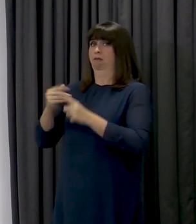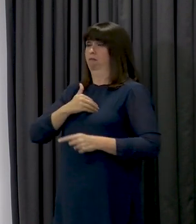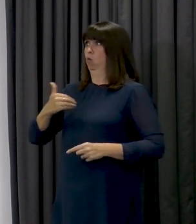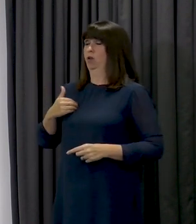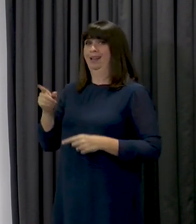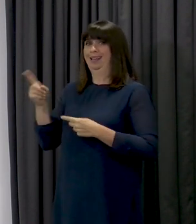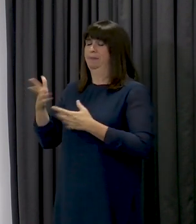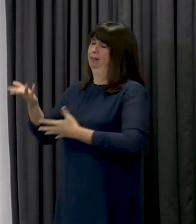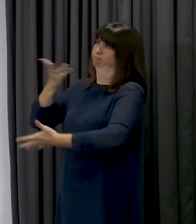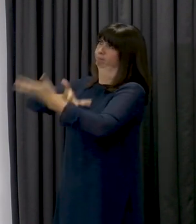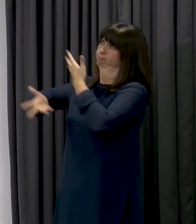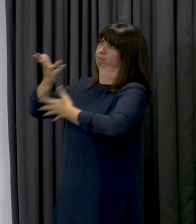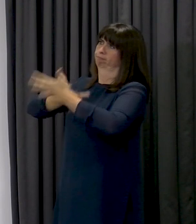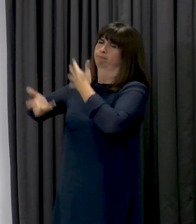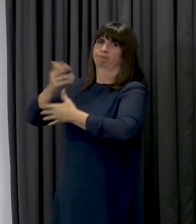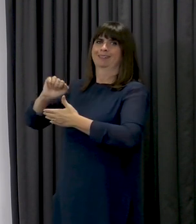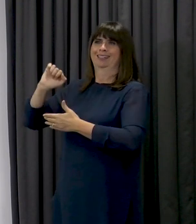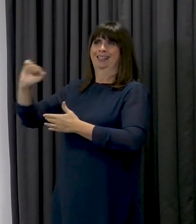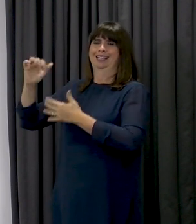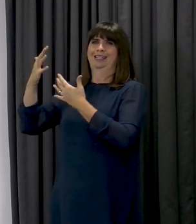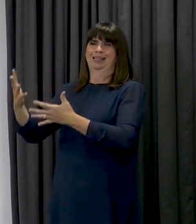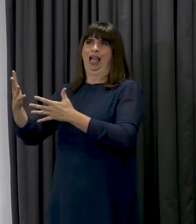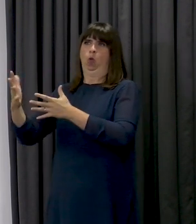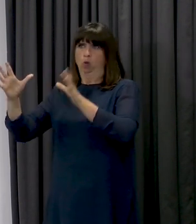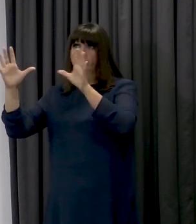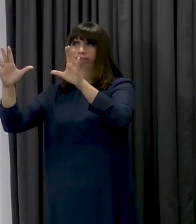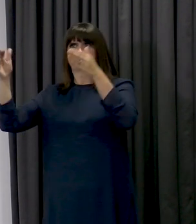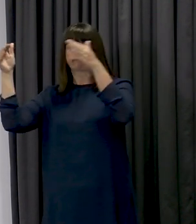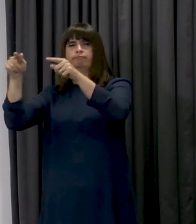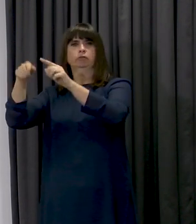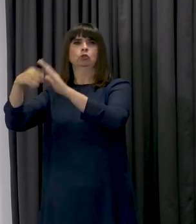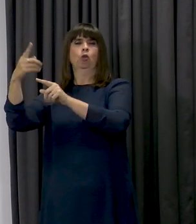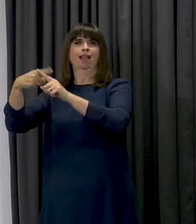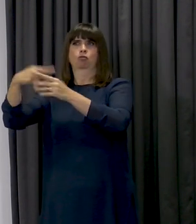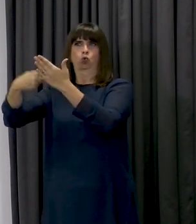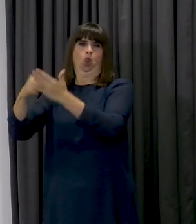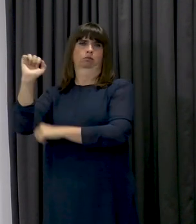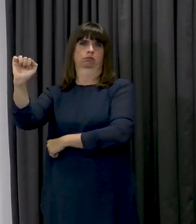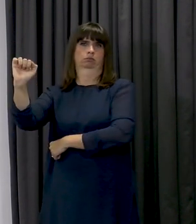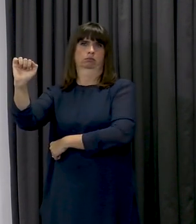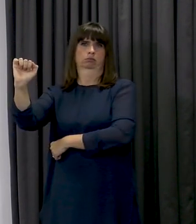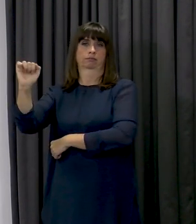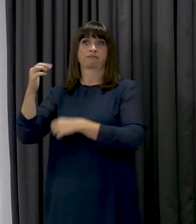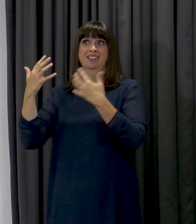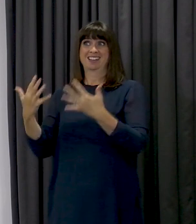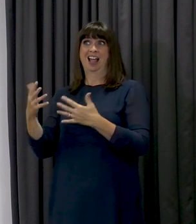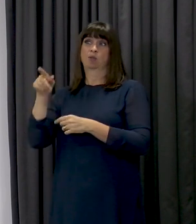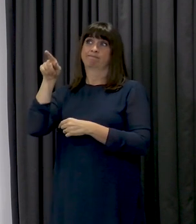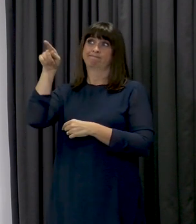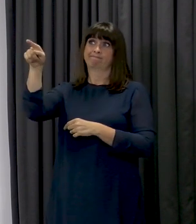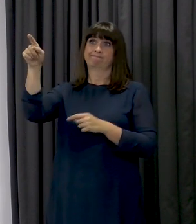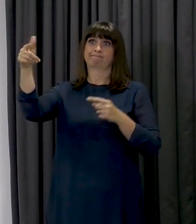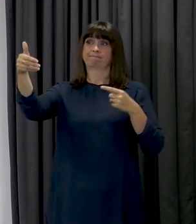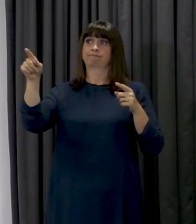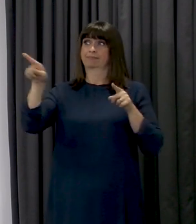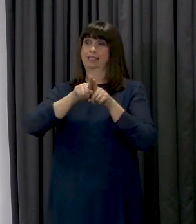additional measures which are being put in place in the north of England, which by and large brings the position there into line with the position